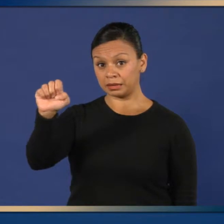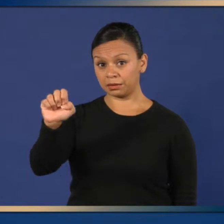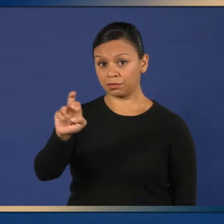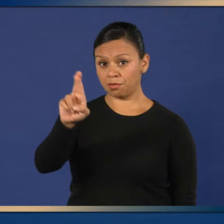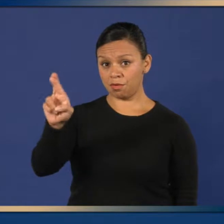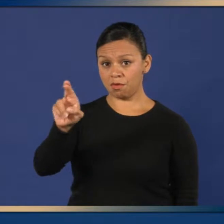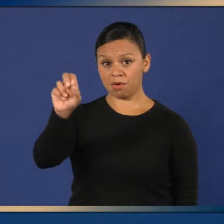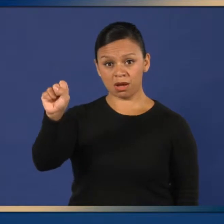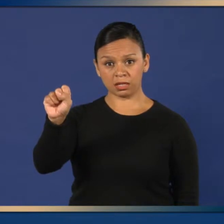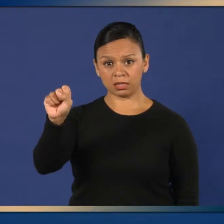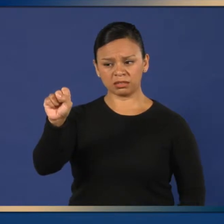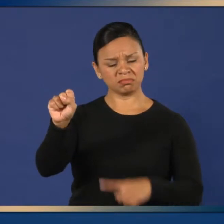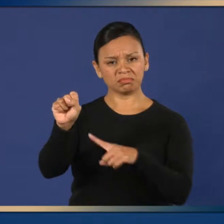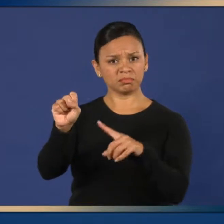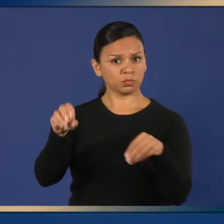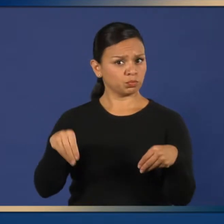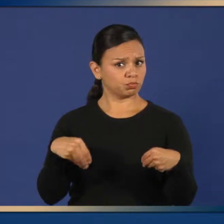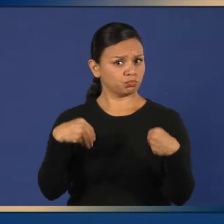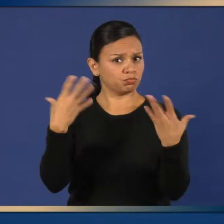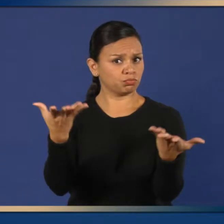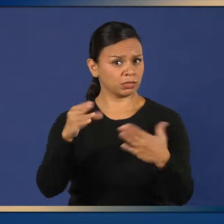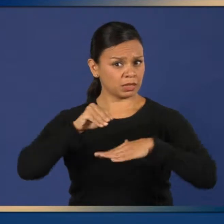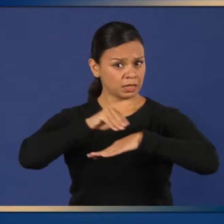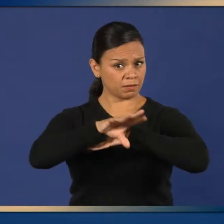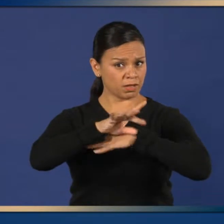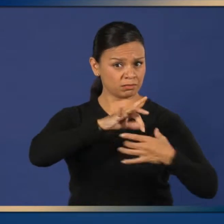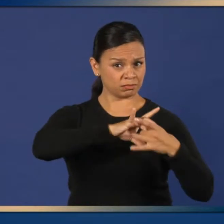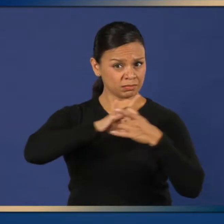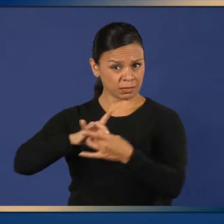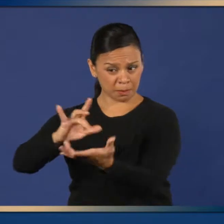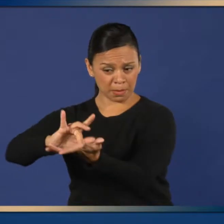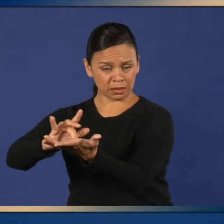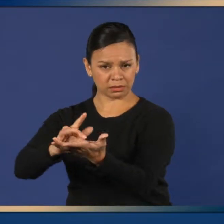VAERS does not provide medical advice.